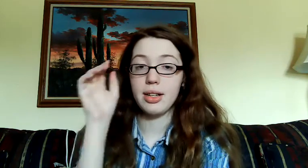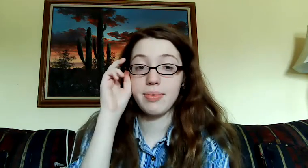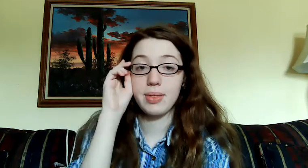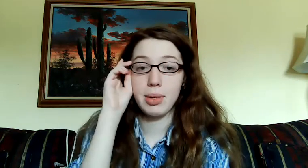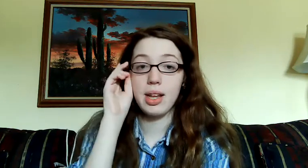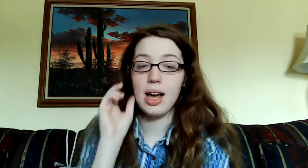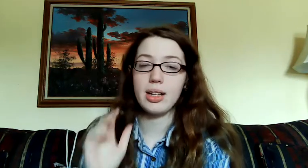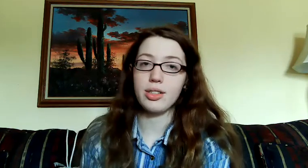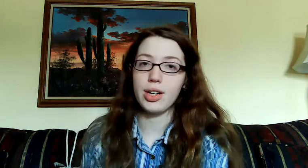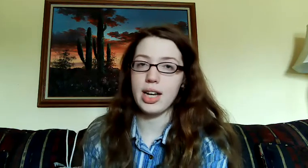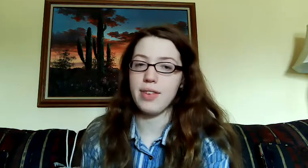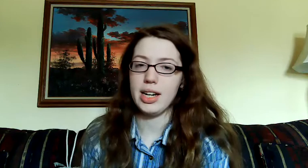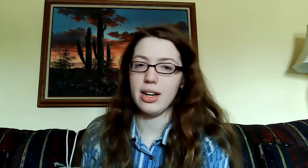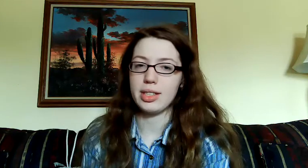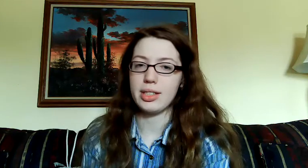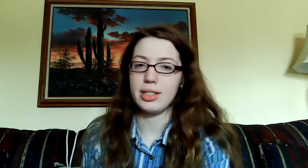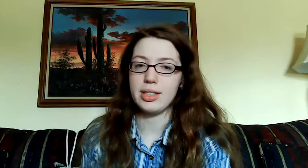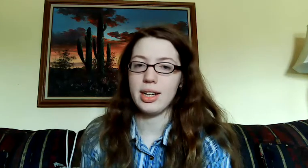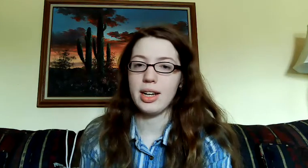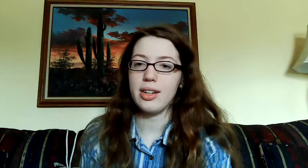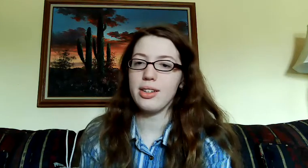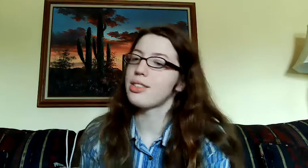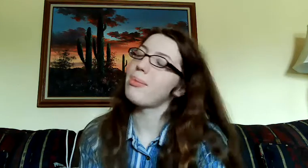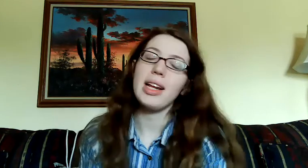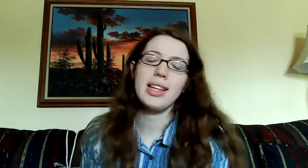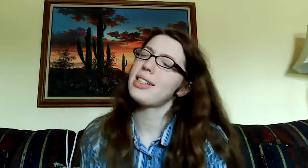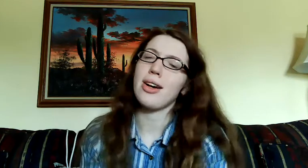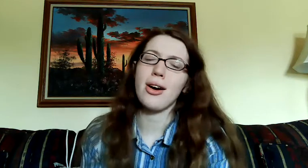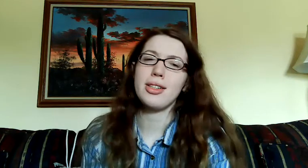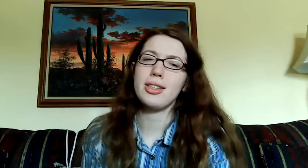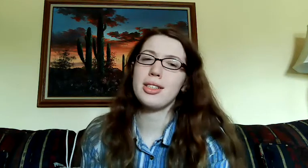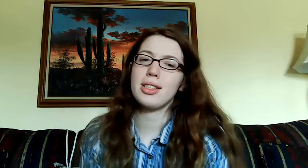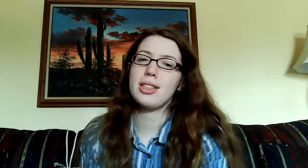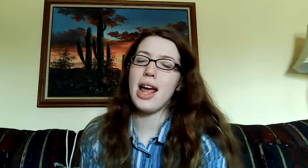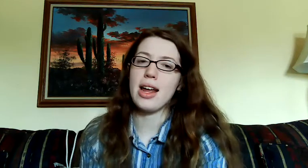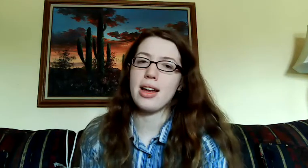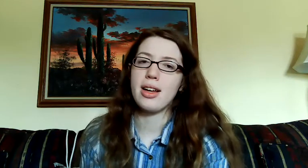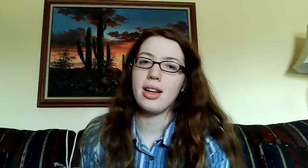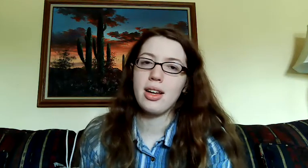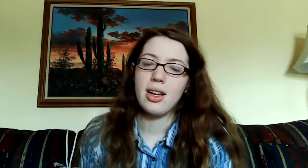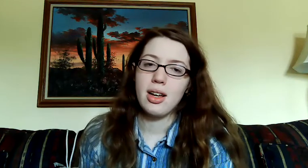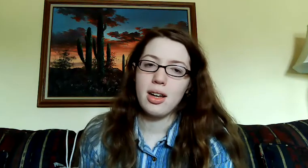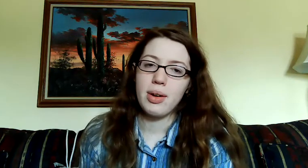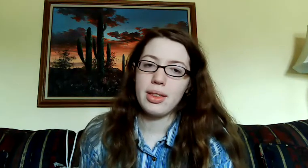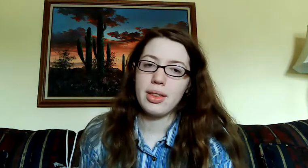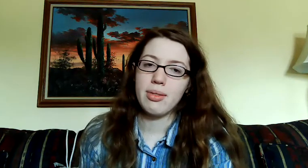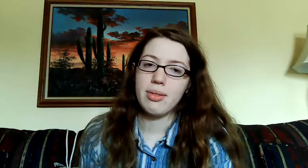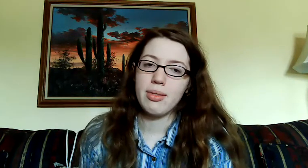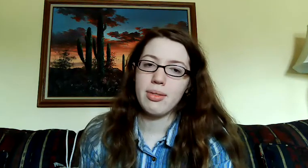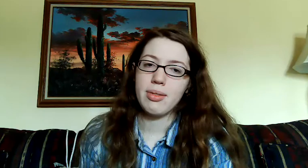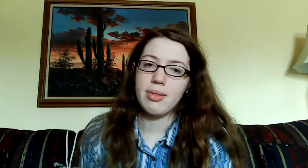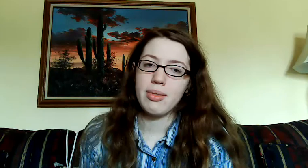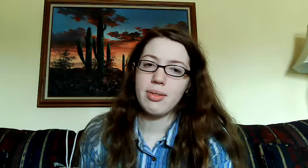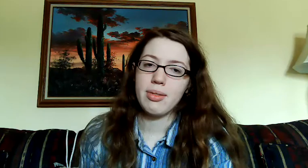a lot in the storytime videos because there are so many things it's hard to just say with regular signs, it turns